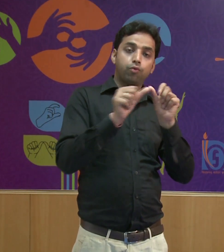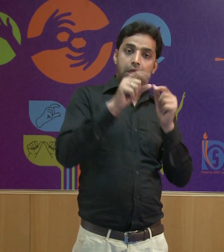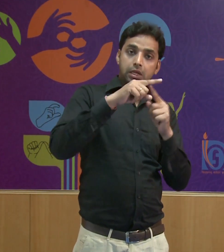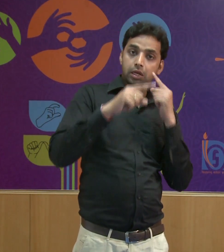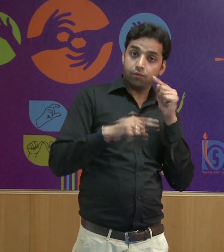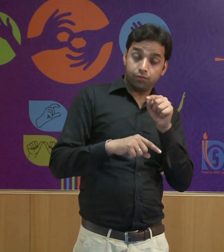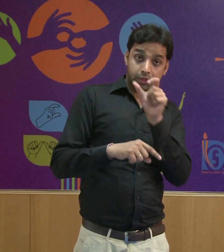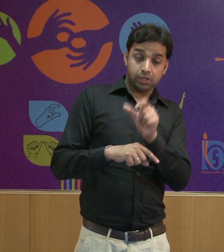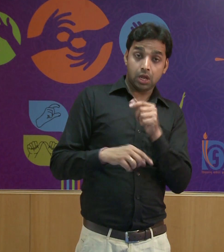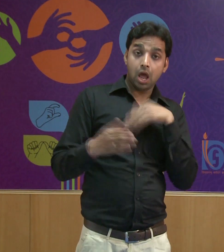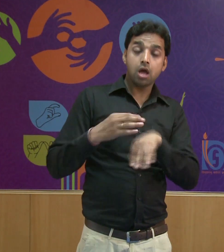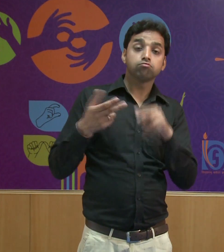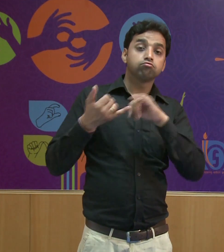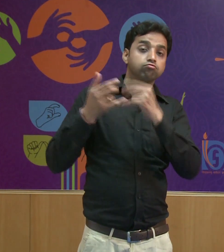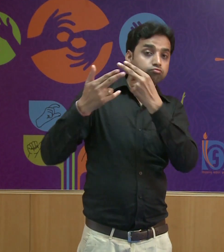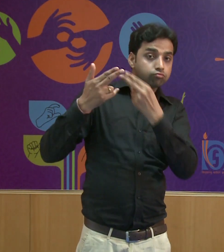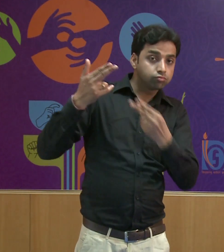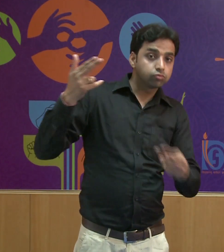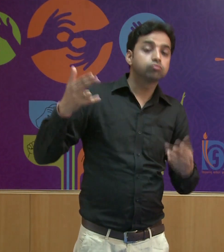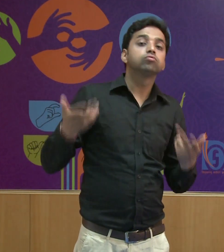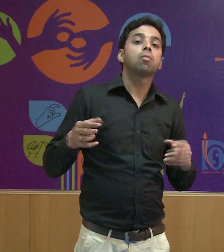to the life of Buddha.